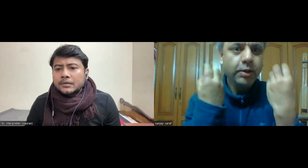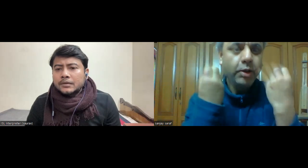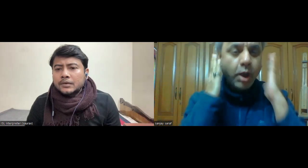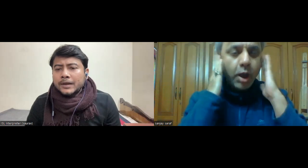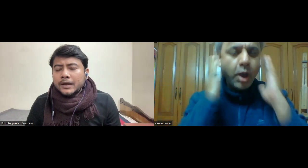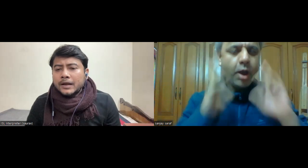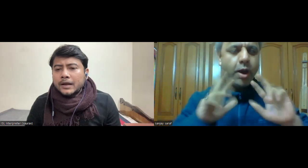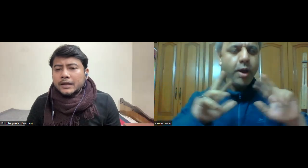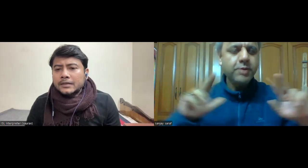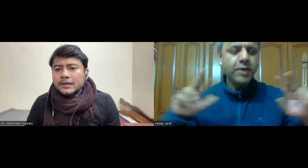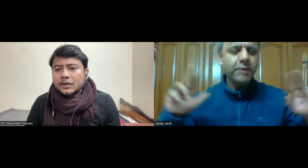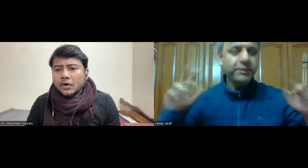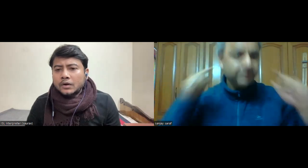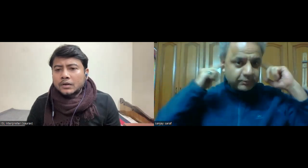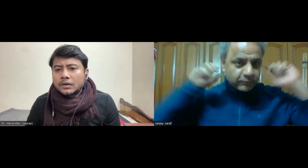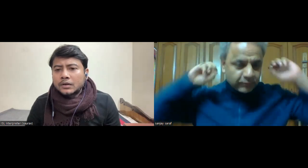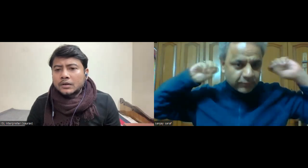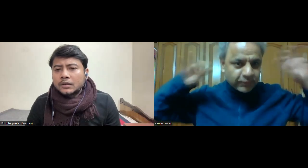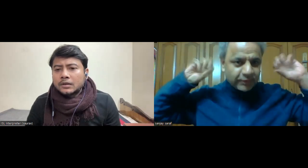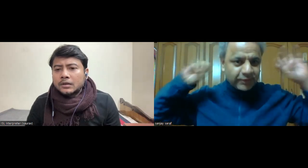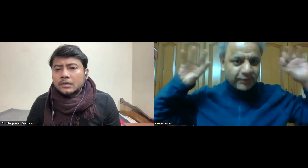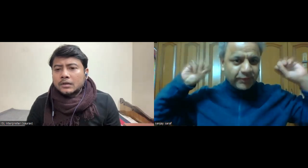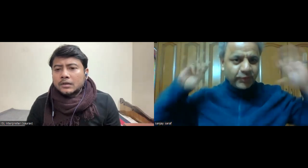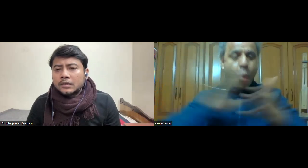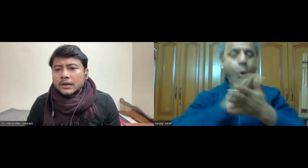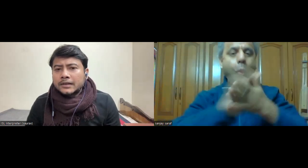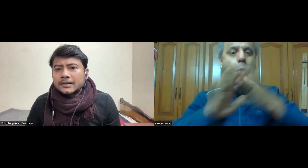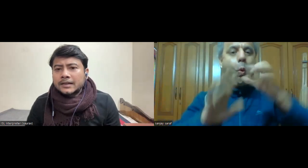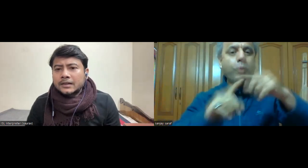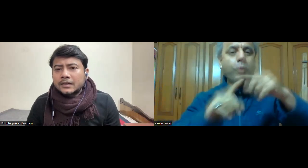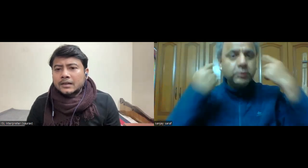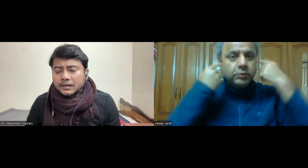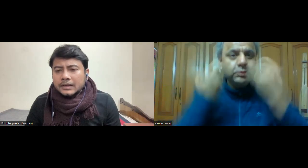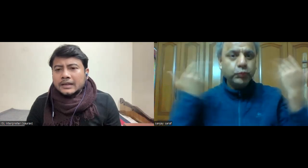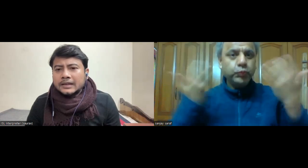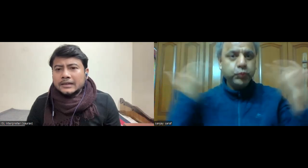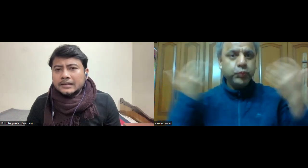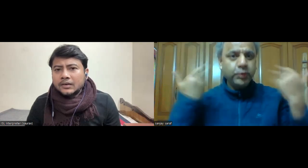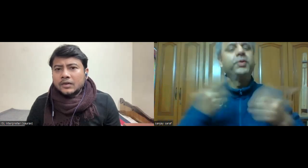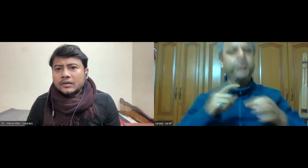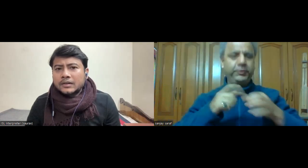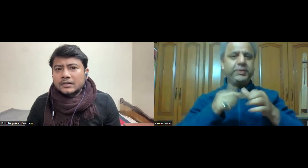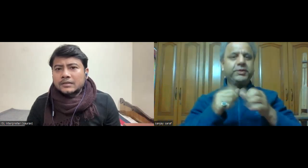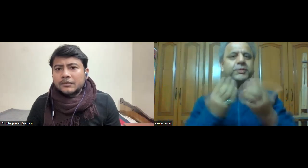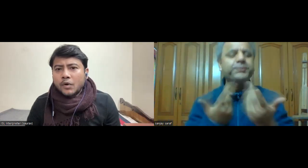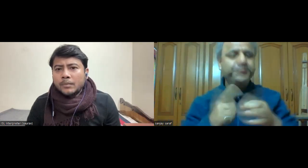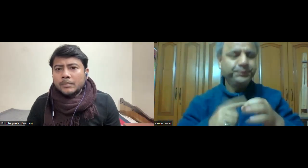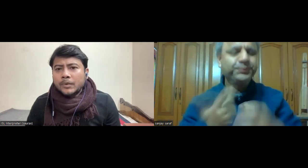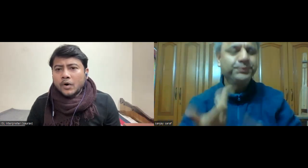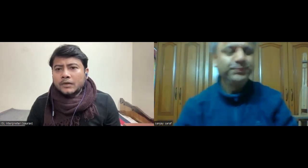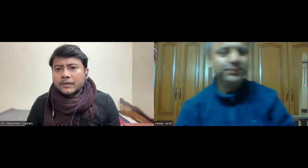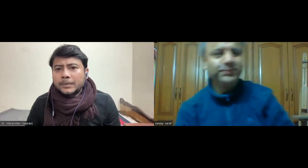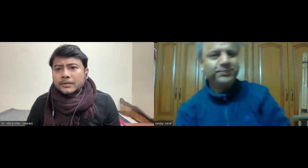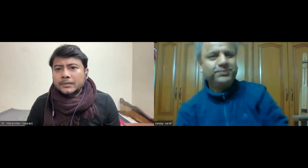sometimes, my ears get hot and there's like heat or this